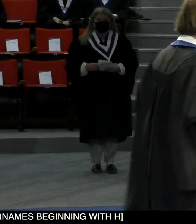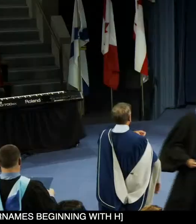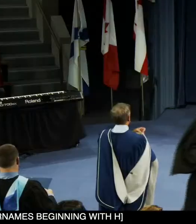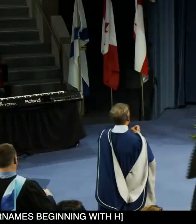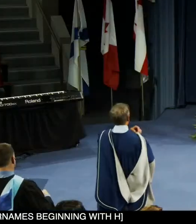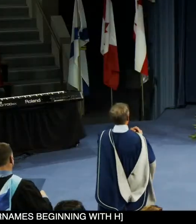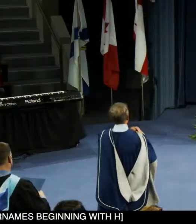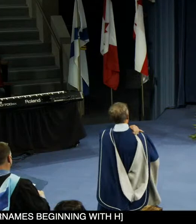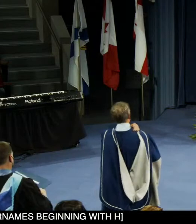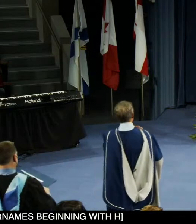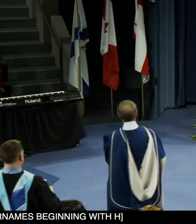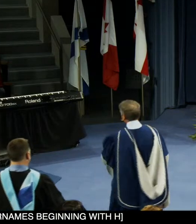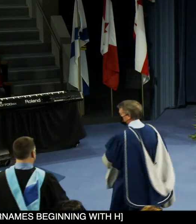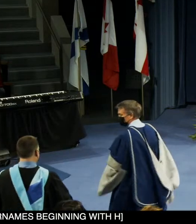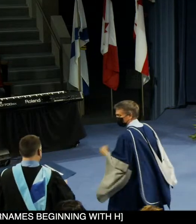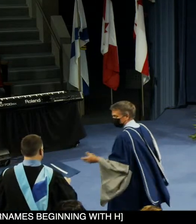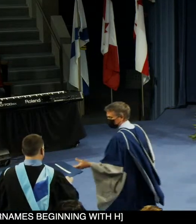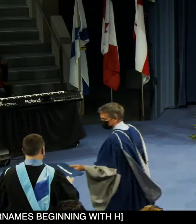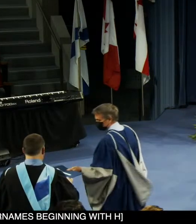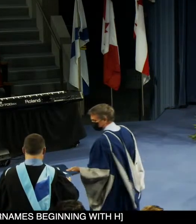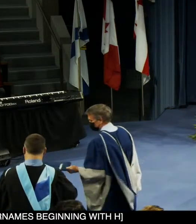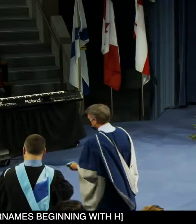Colin McDonald.